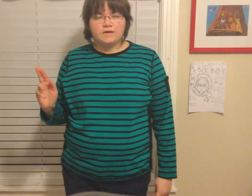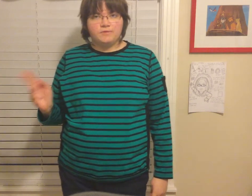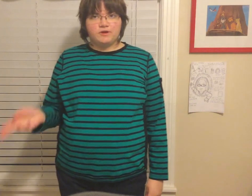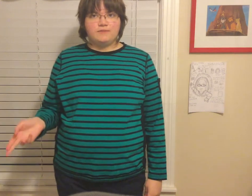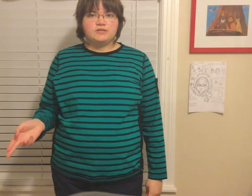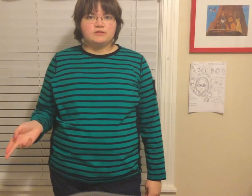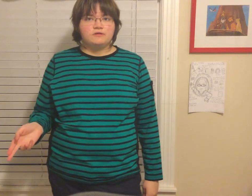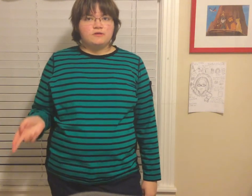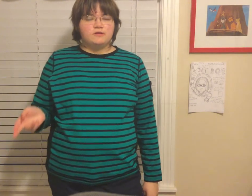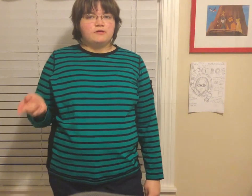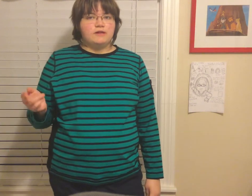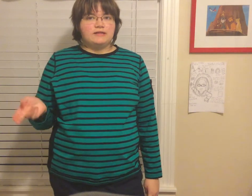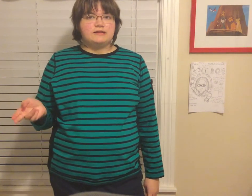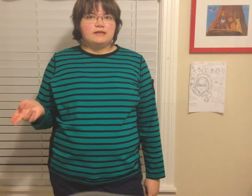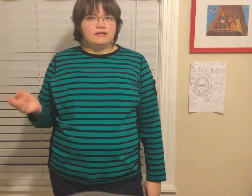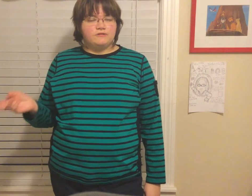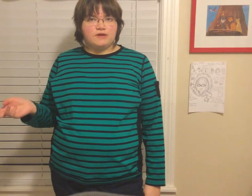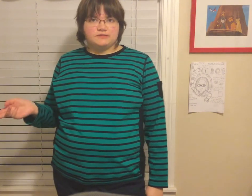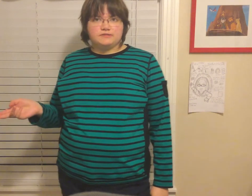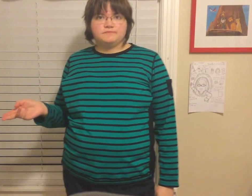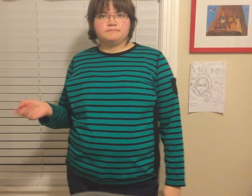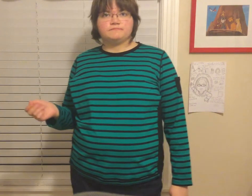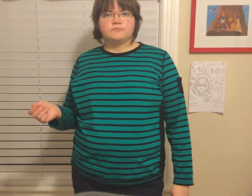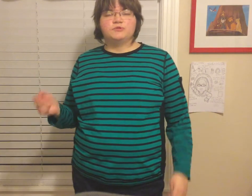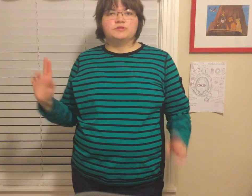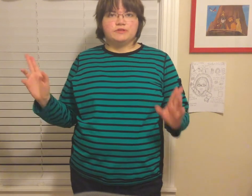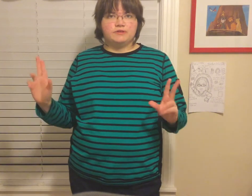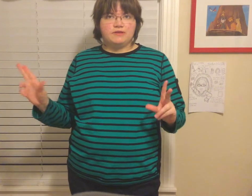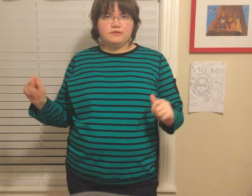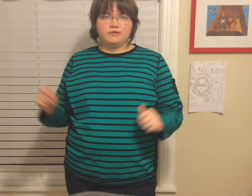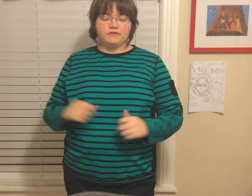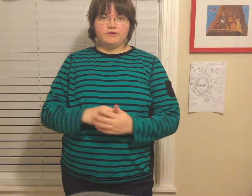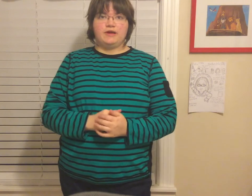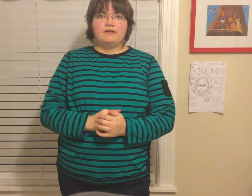computer animation in 1998 and 2000, which is the day they took her for Get It.